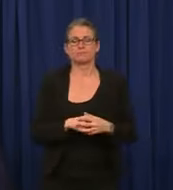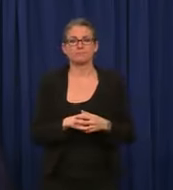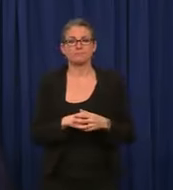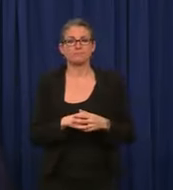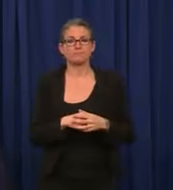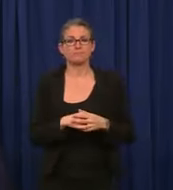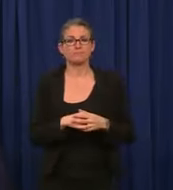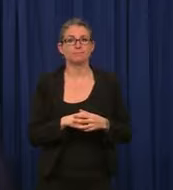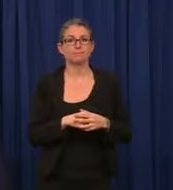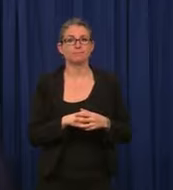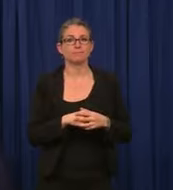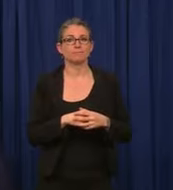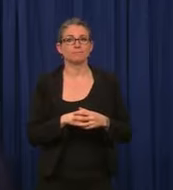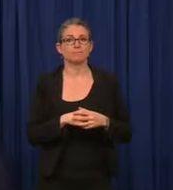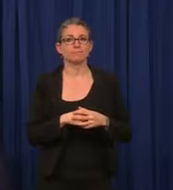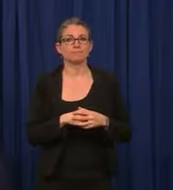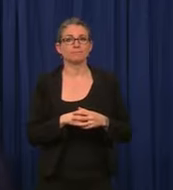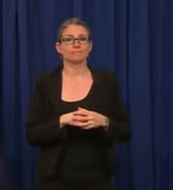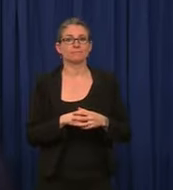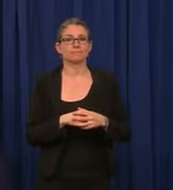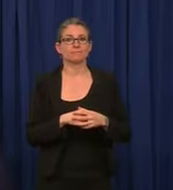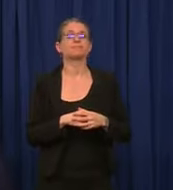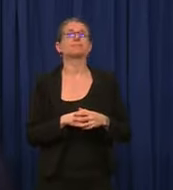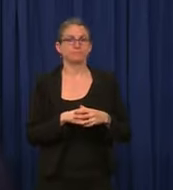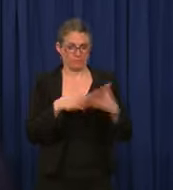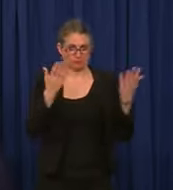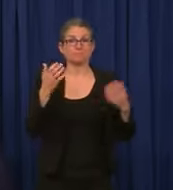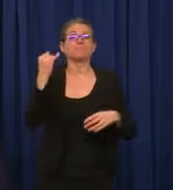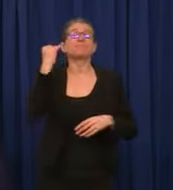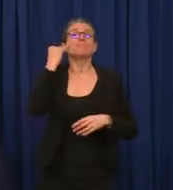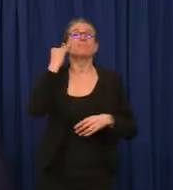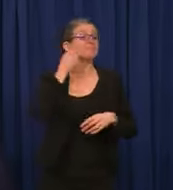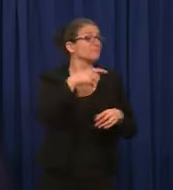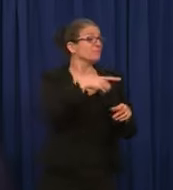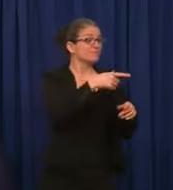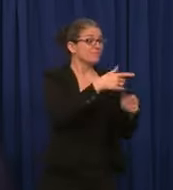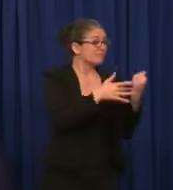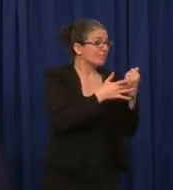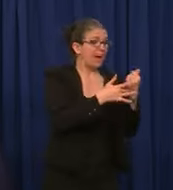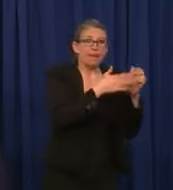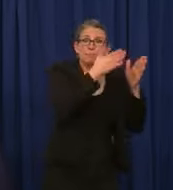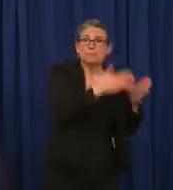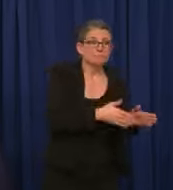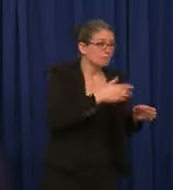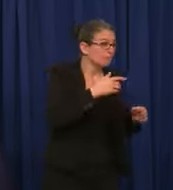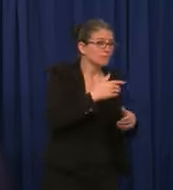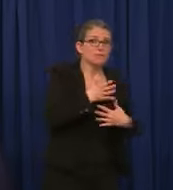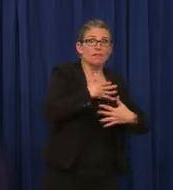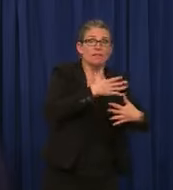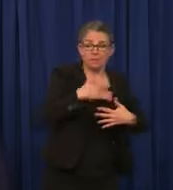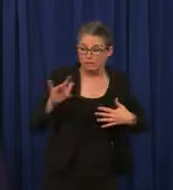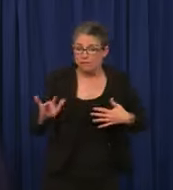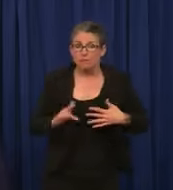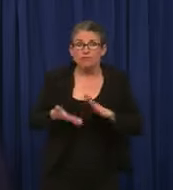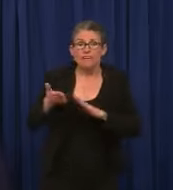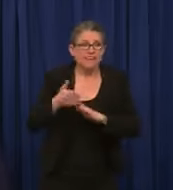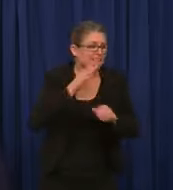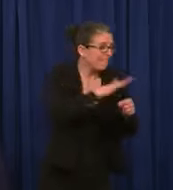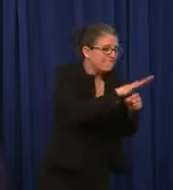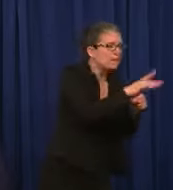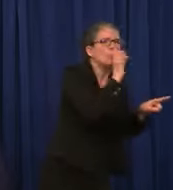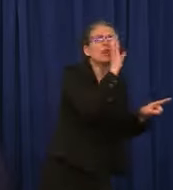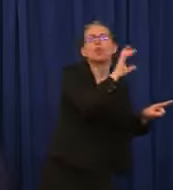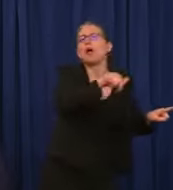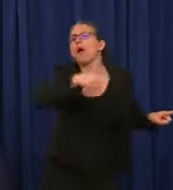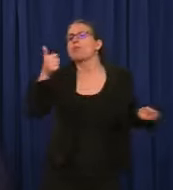into service as a respiratory technician. The second is to see if other states may have a surplus of respiratory